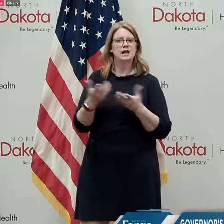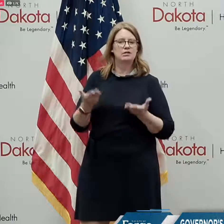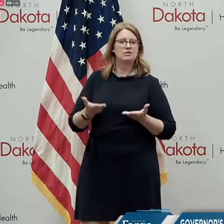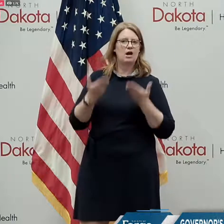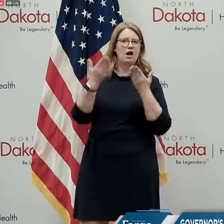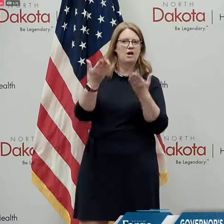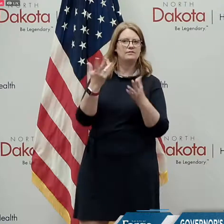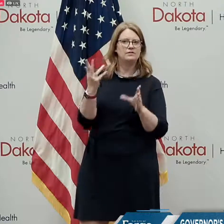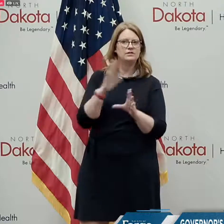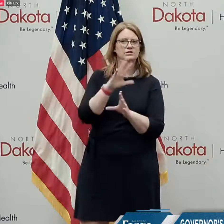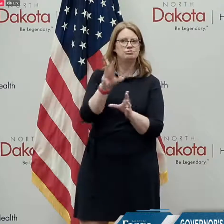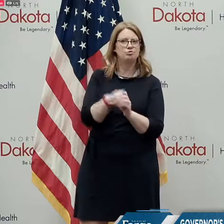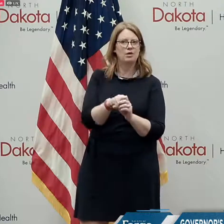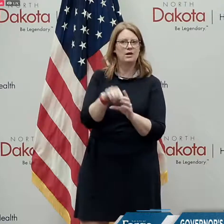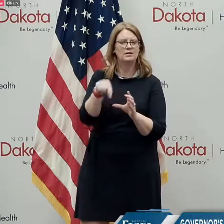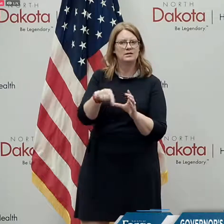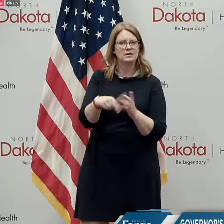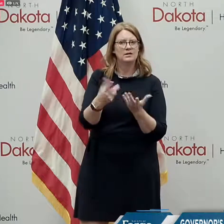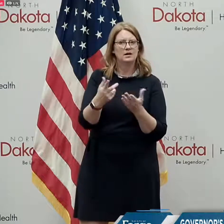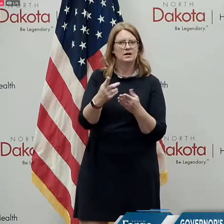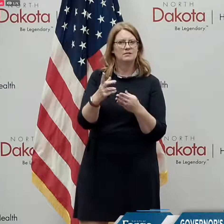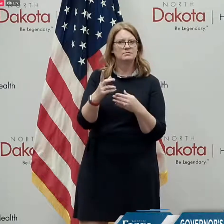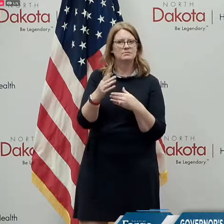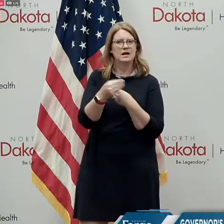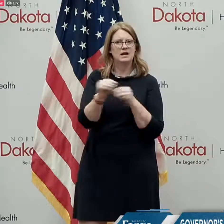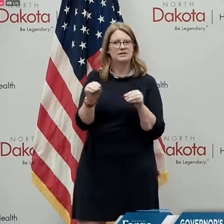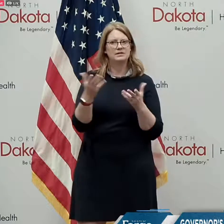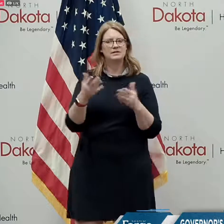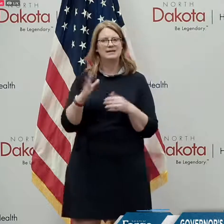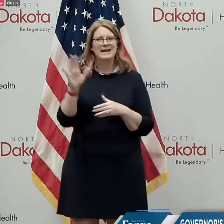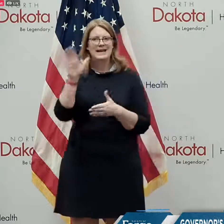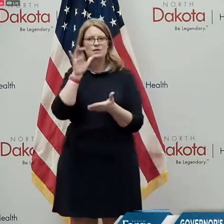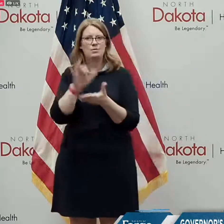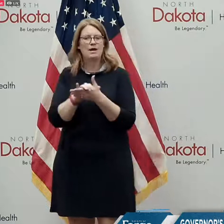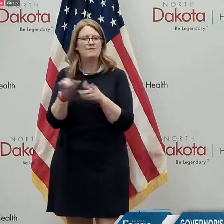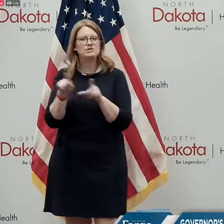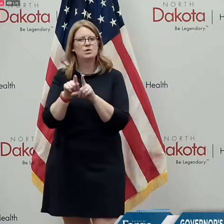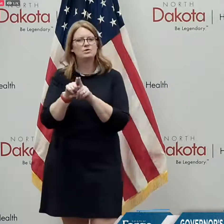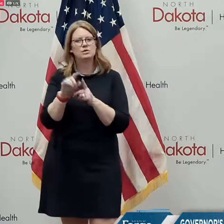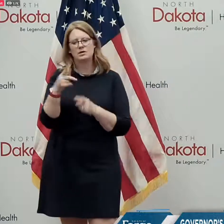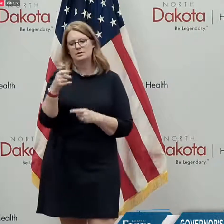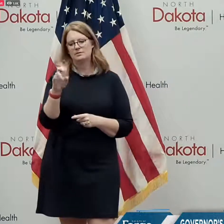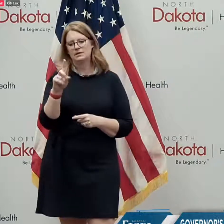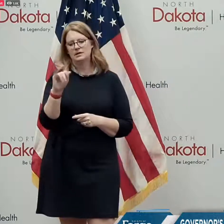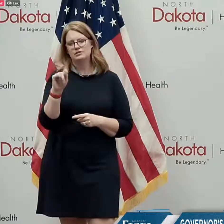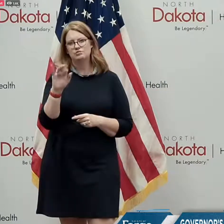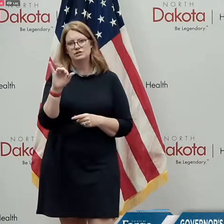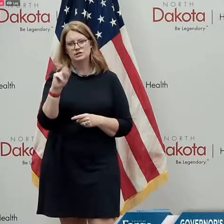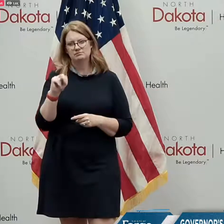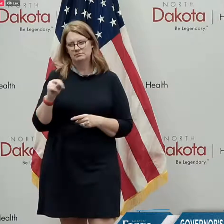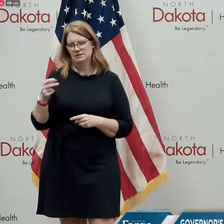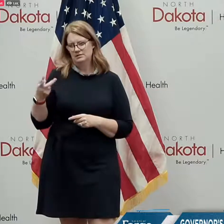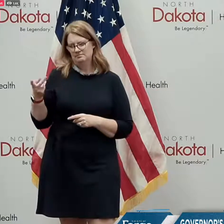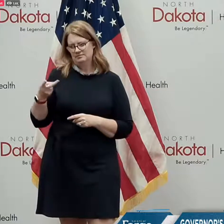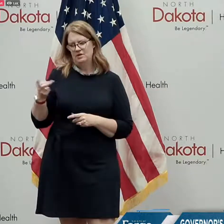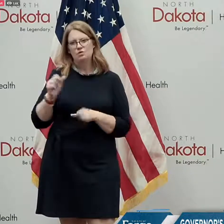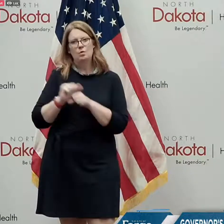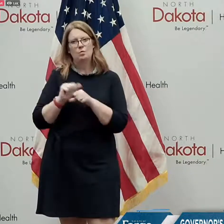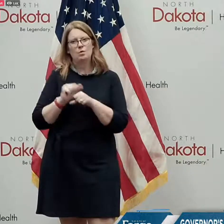join private practice here in Bismarck. His wife is also a pediatrician, and she's moving to Bismarck. They've got a